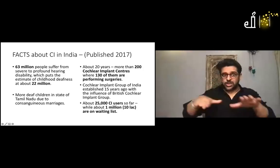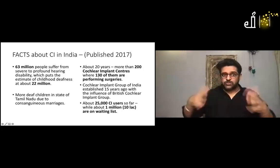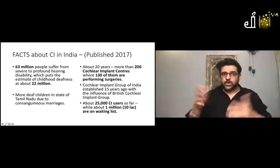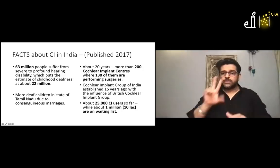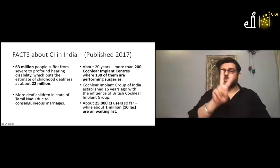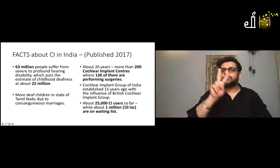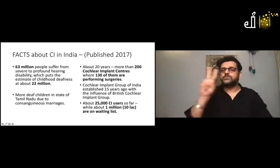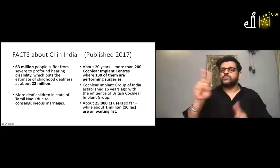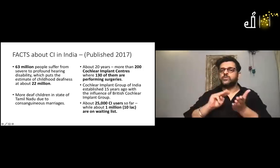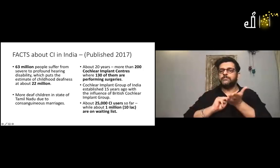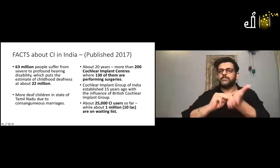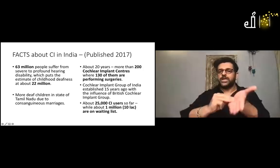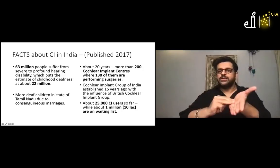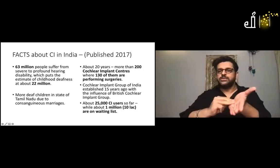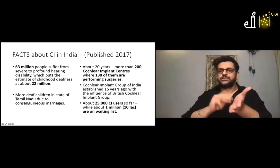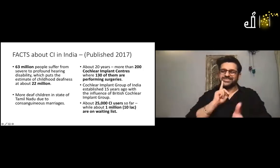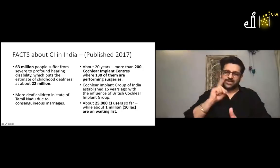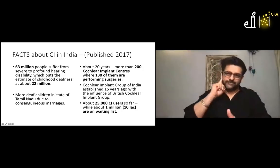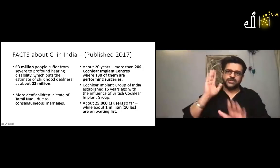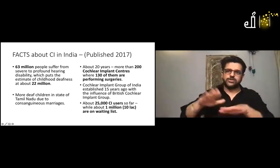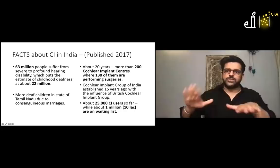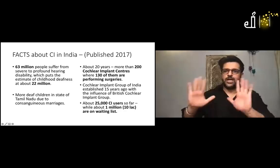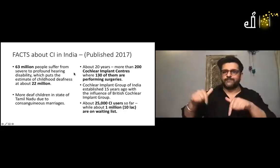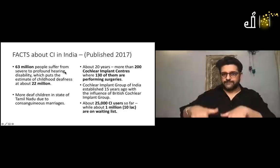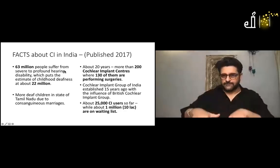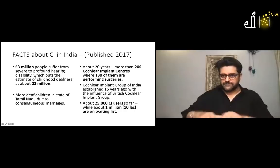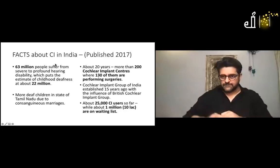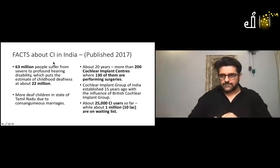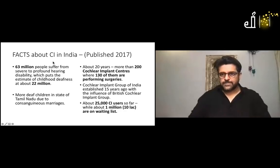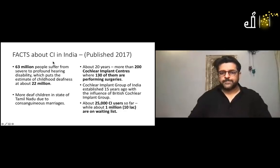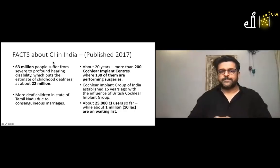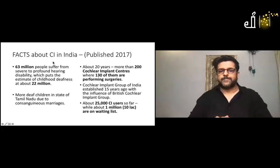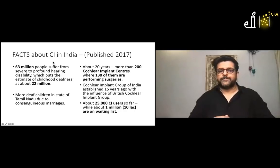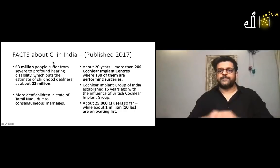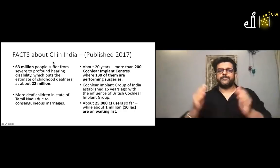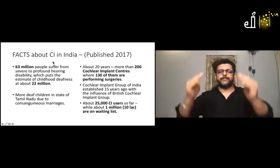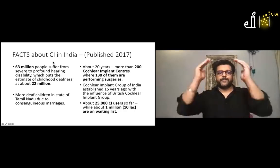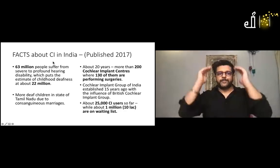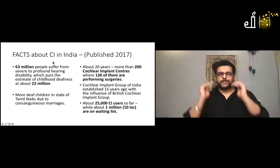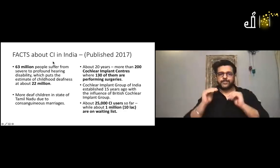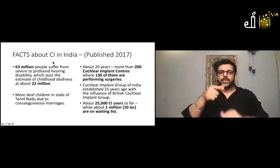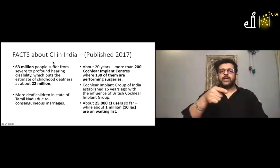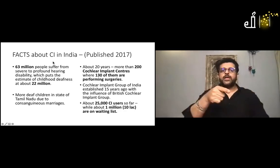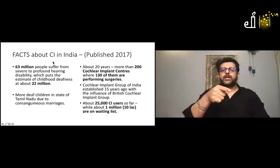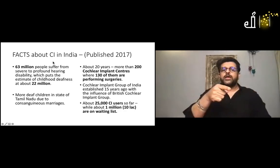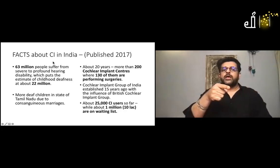Children here in India, 22 million deaf children in India are there.